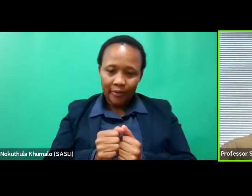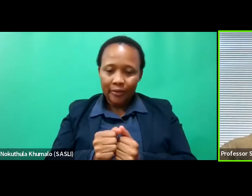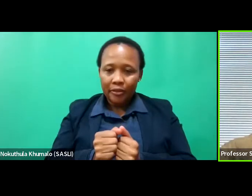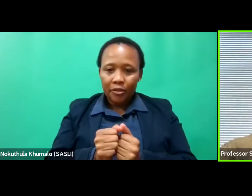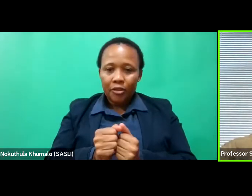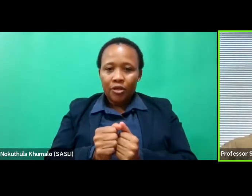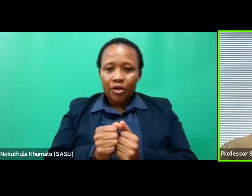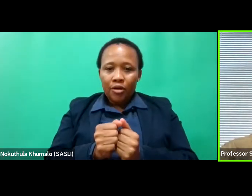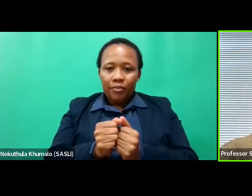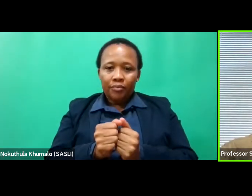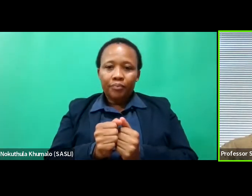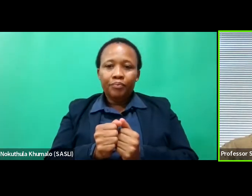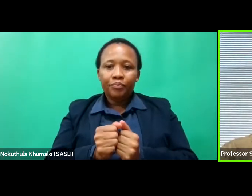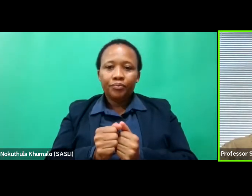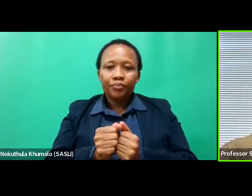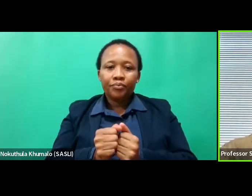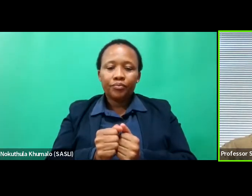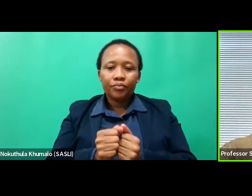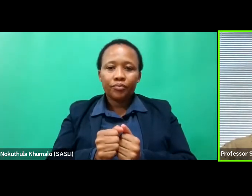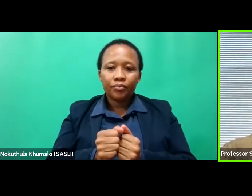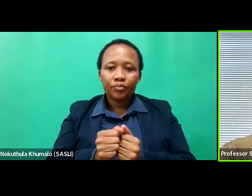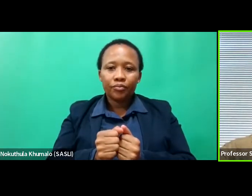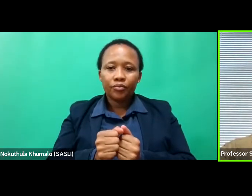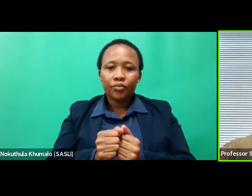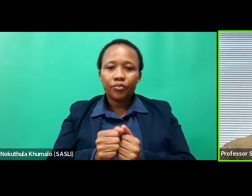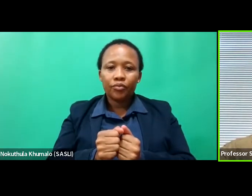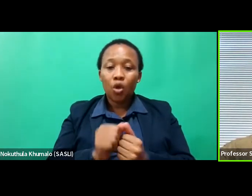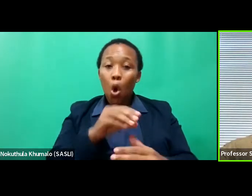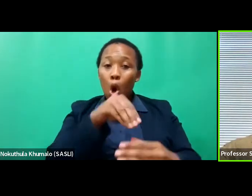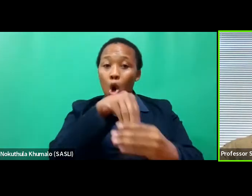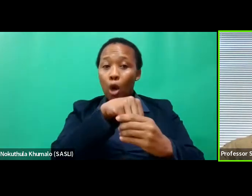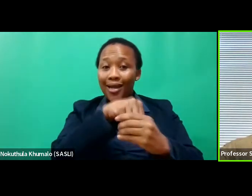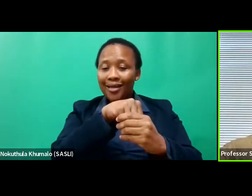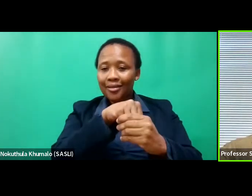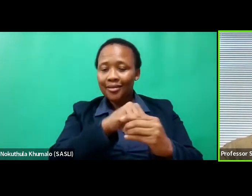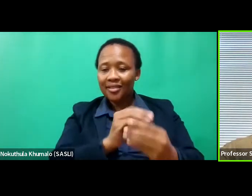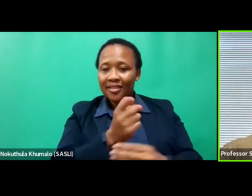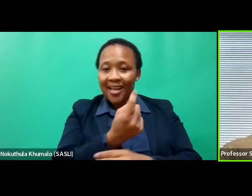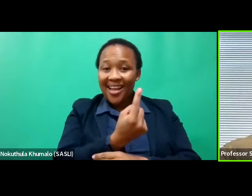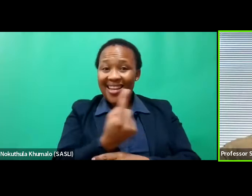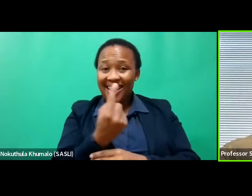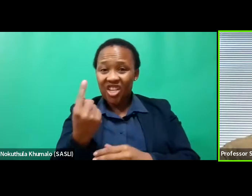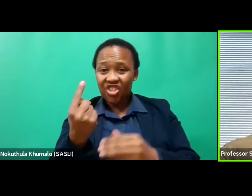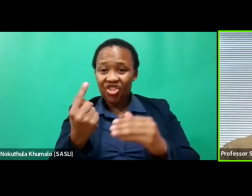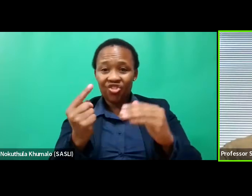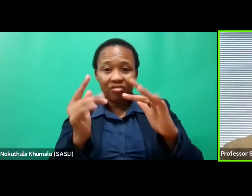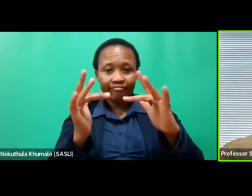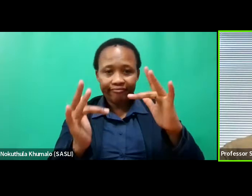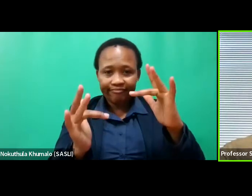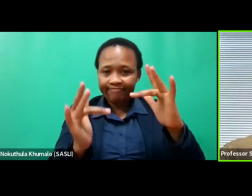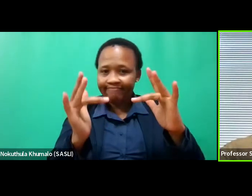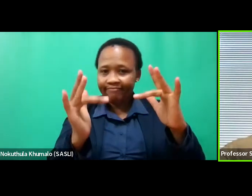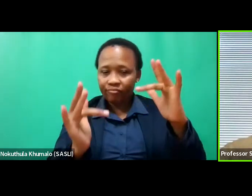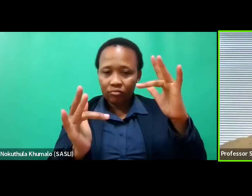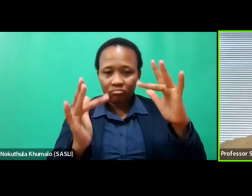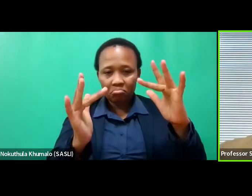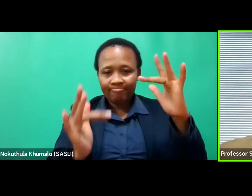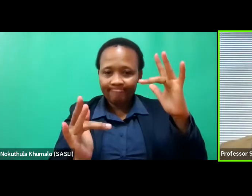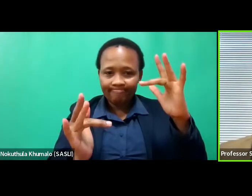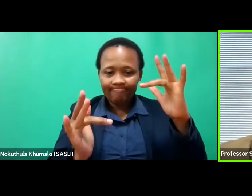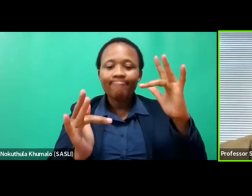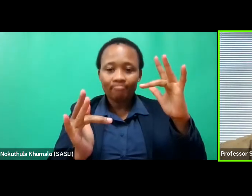So each of these contexts have a particular impact on the narrative and the discourse at